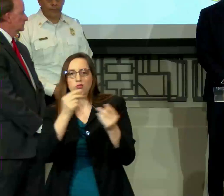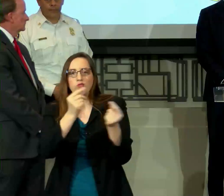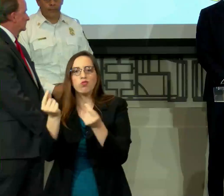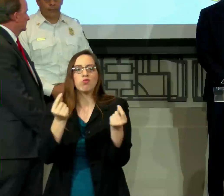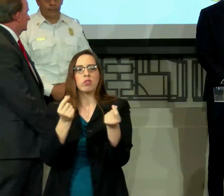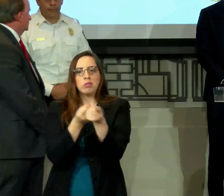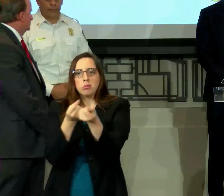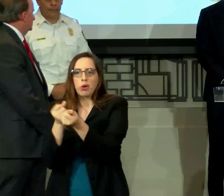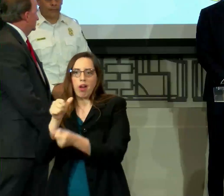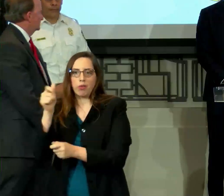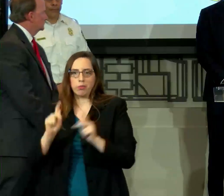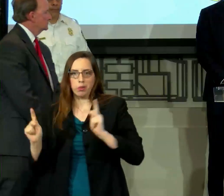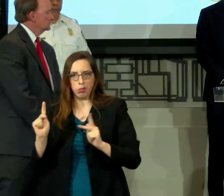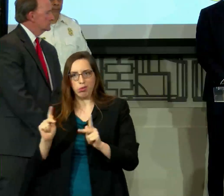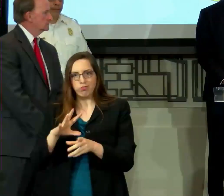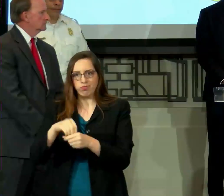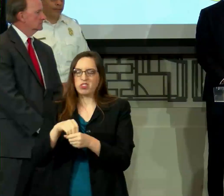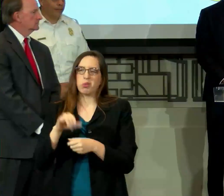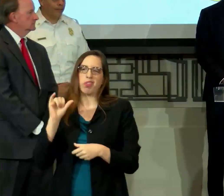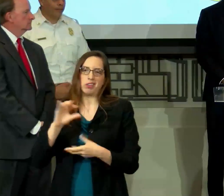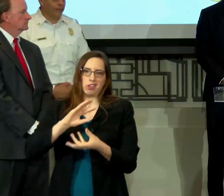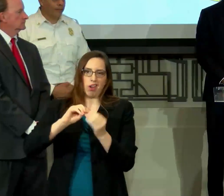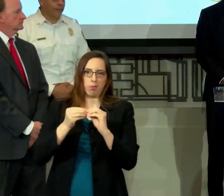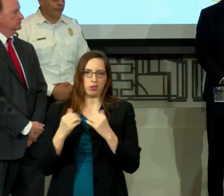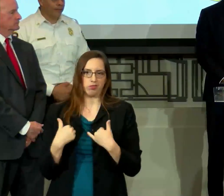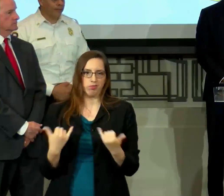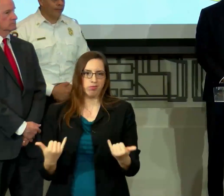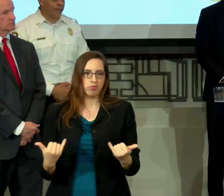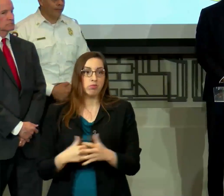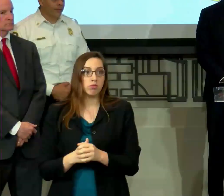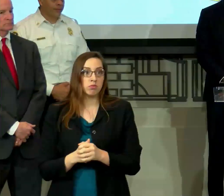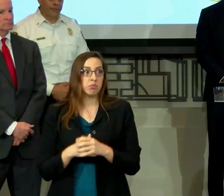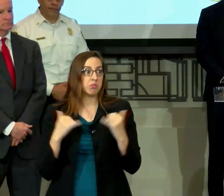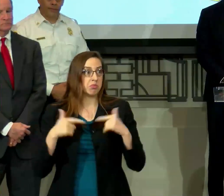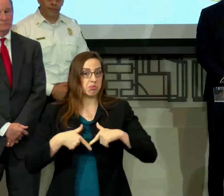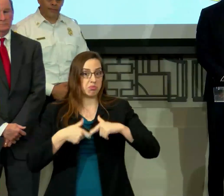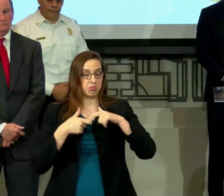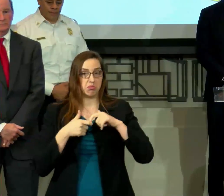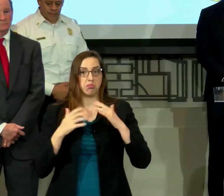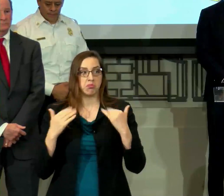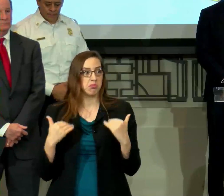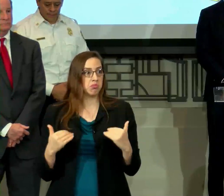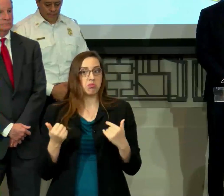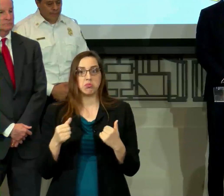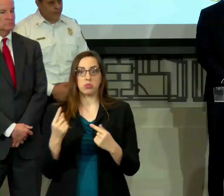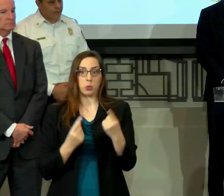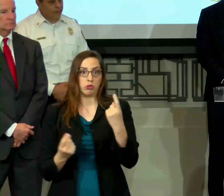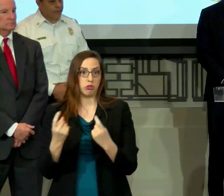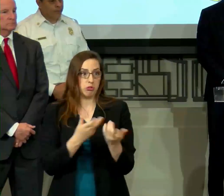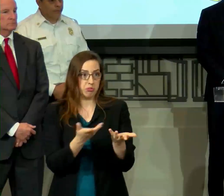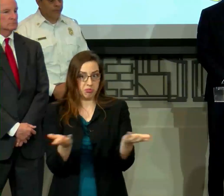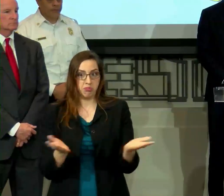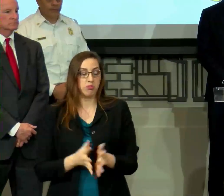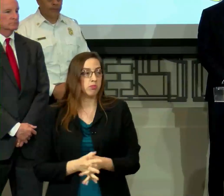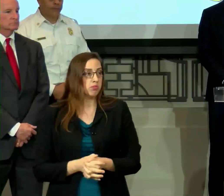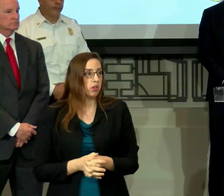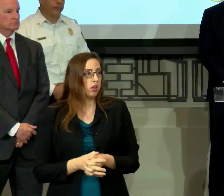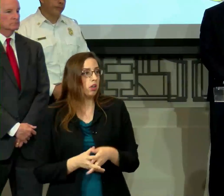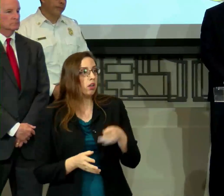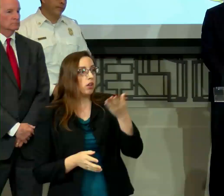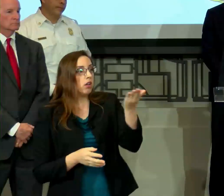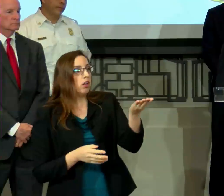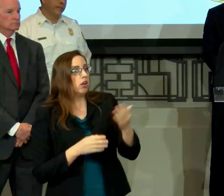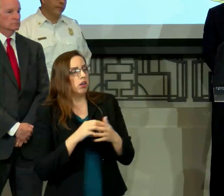supporting everyone else. So that's where we are. I'll stop and we can take any questions you may have.